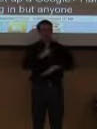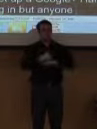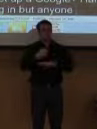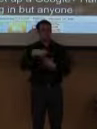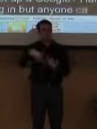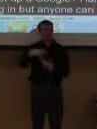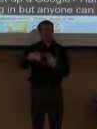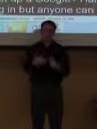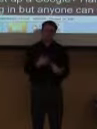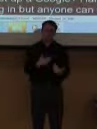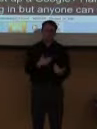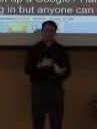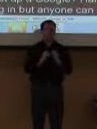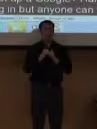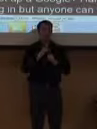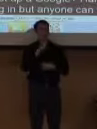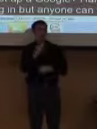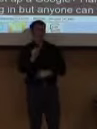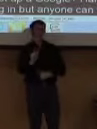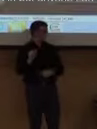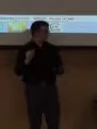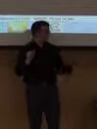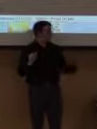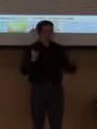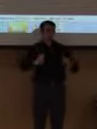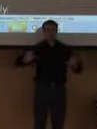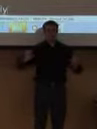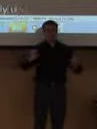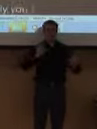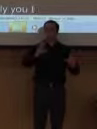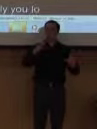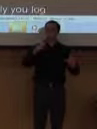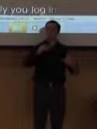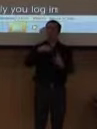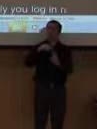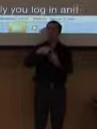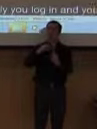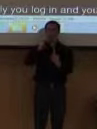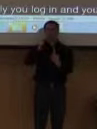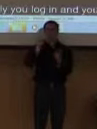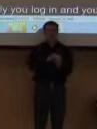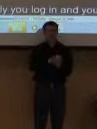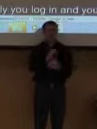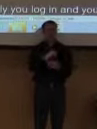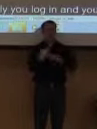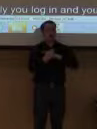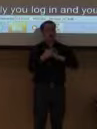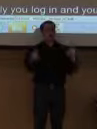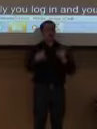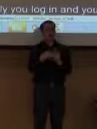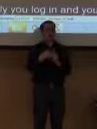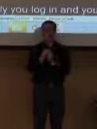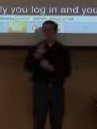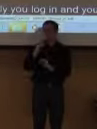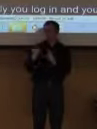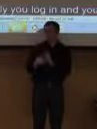ease. Simply by logging in, you'll come to your Google Plus homepage, which is automatically linked with